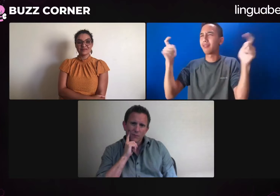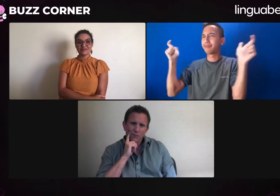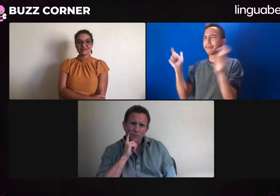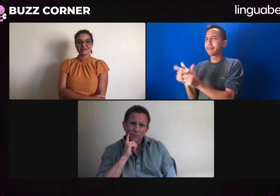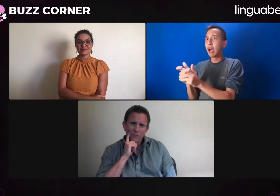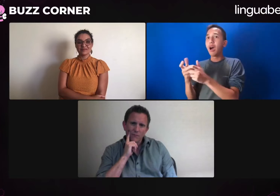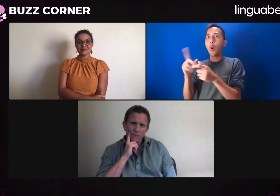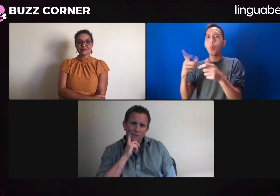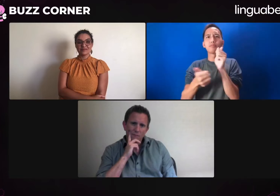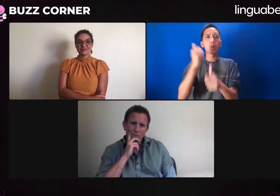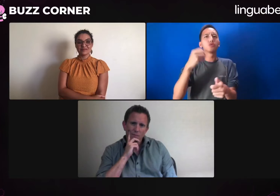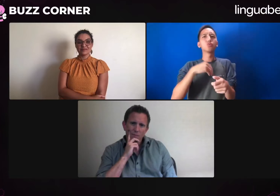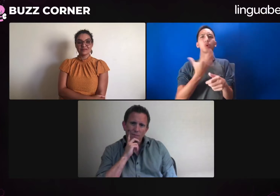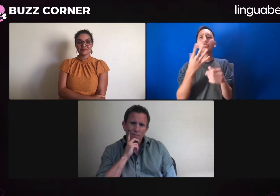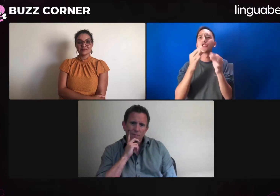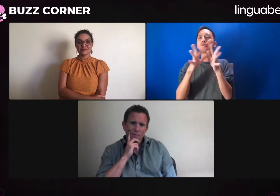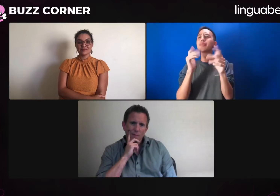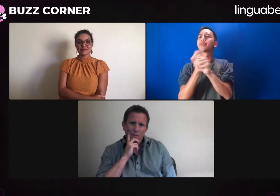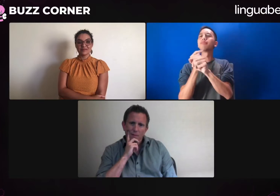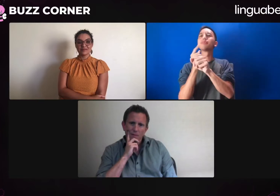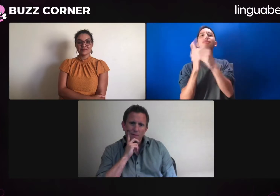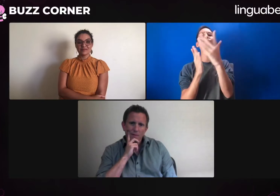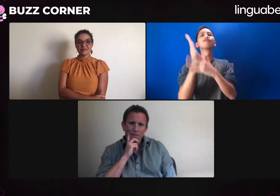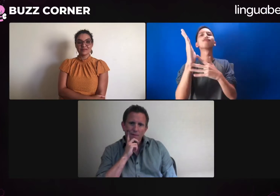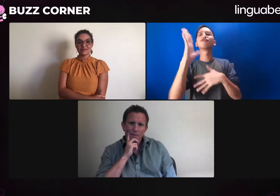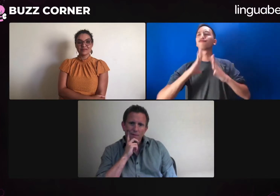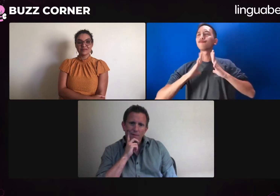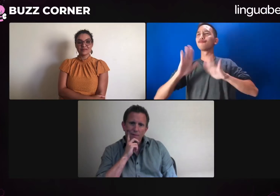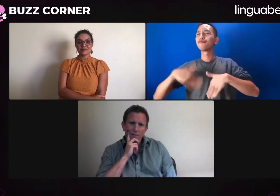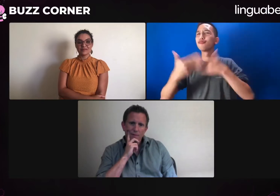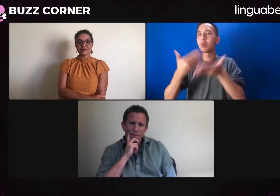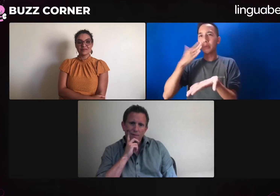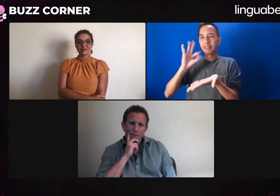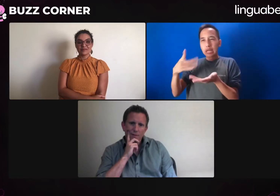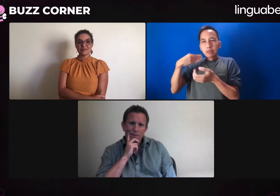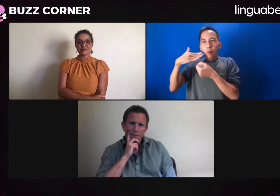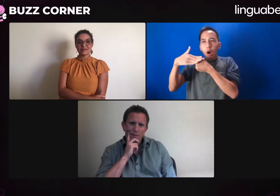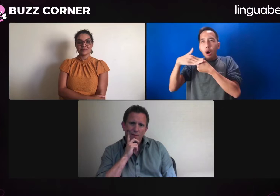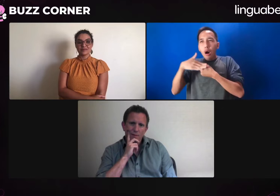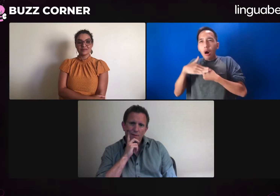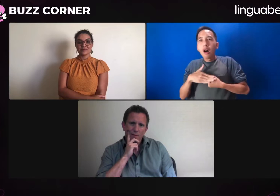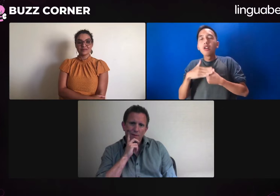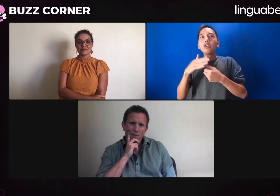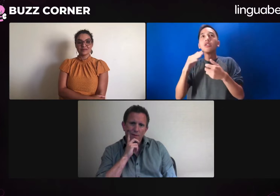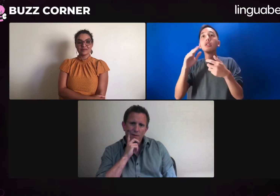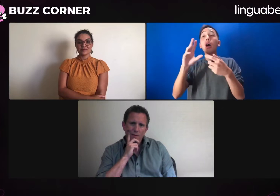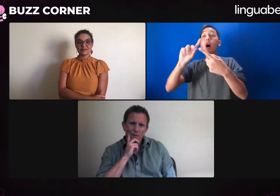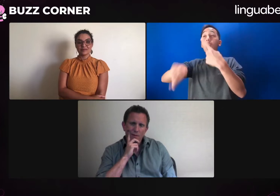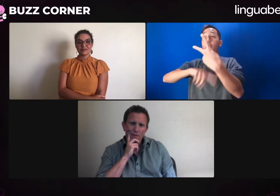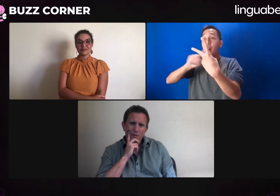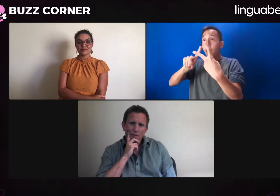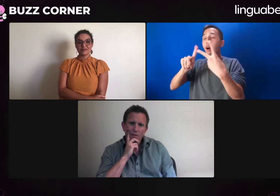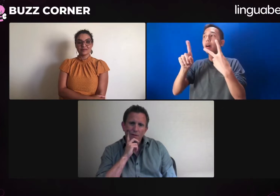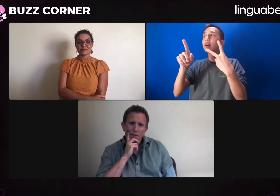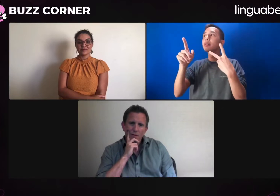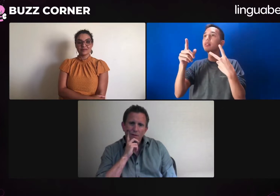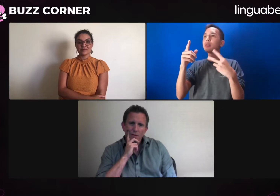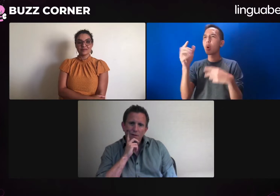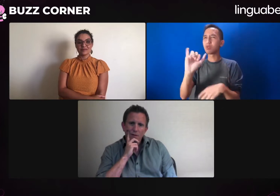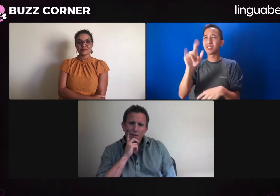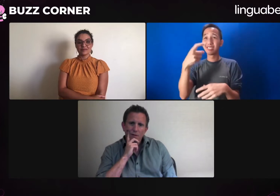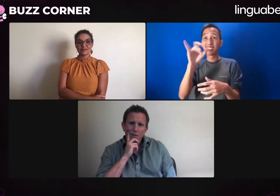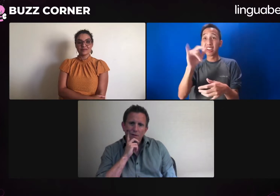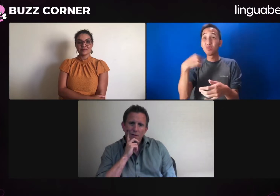ITP, are there very many Black people brown people who get involved? And you're seeing the numbers of people who drop out